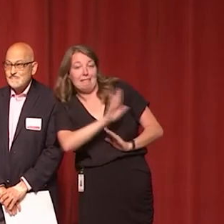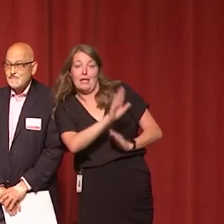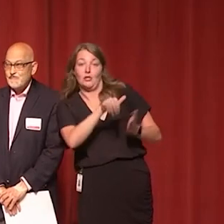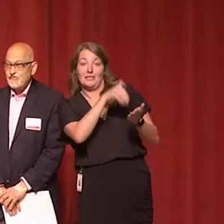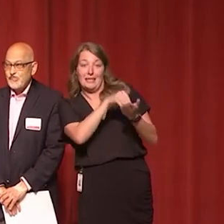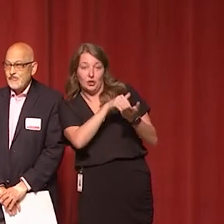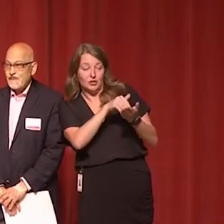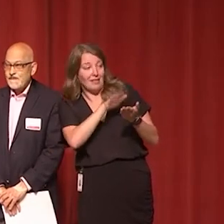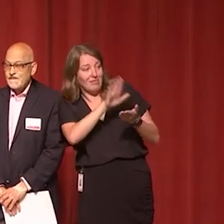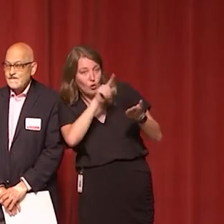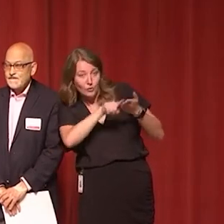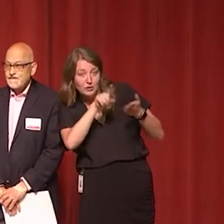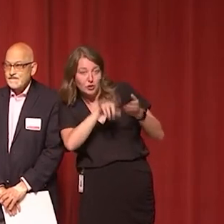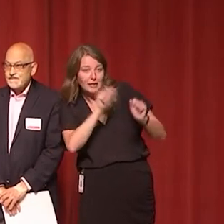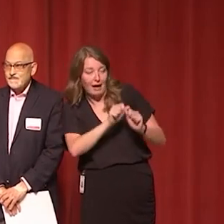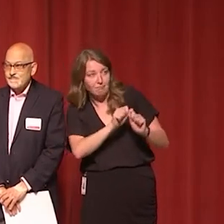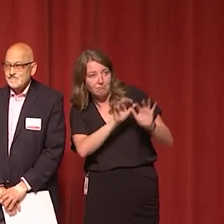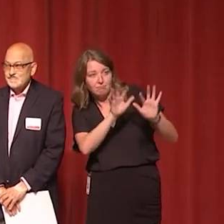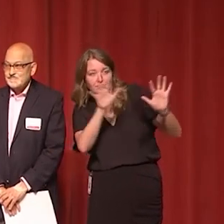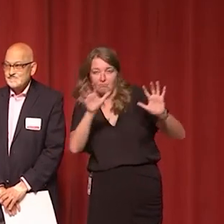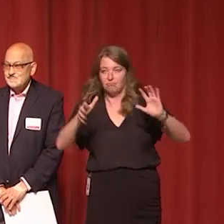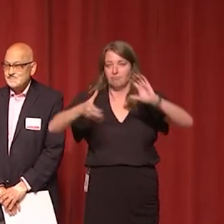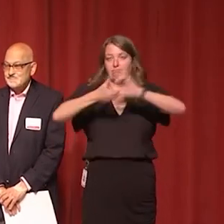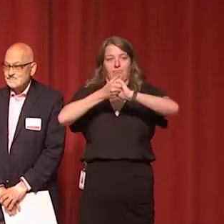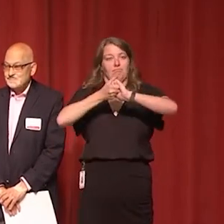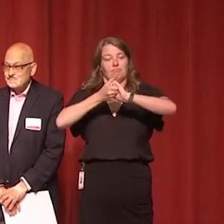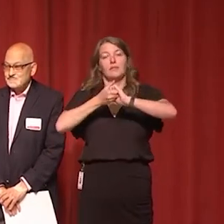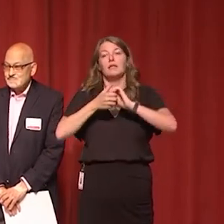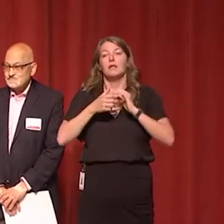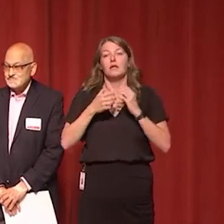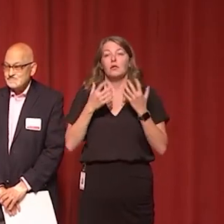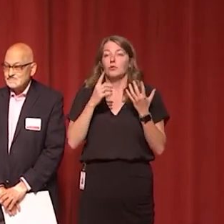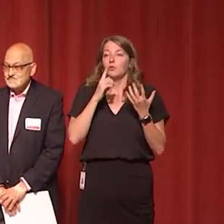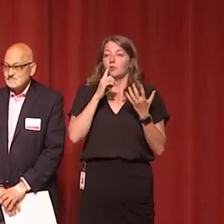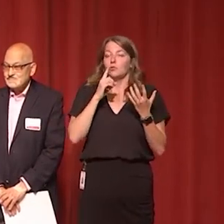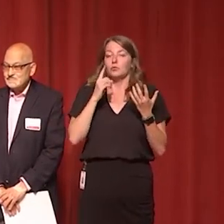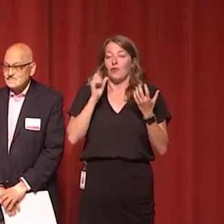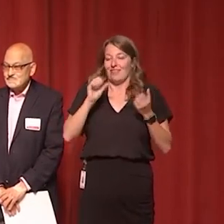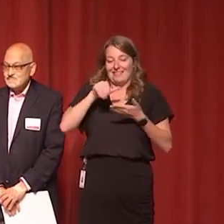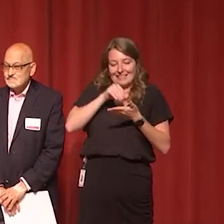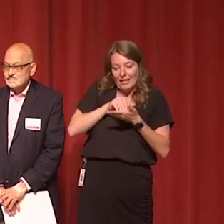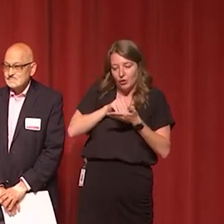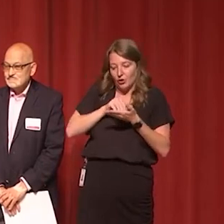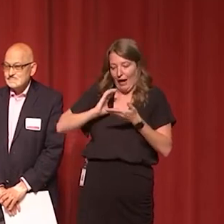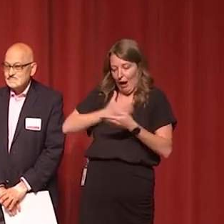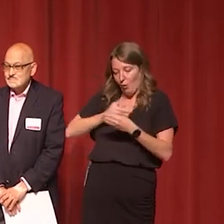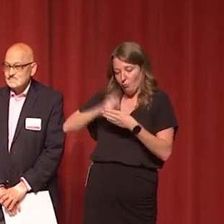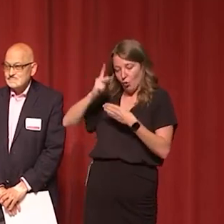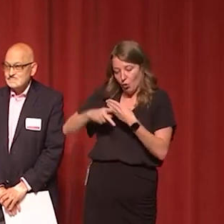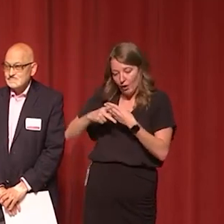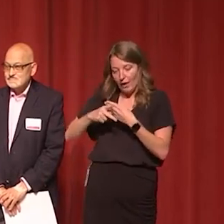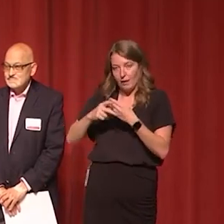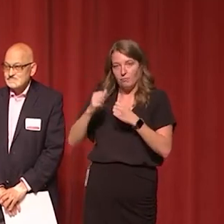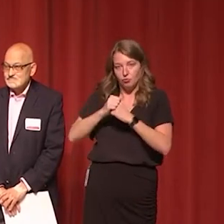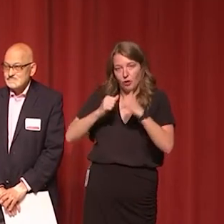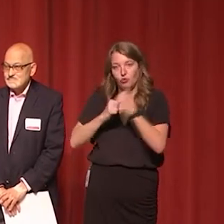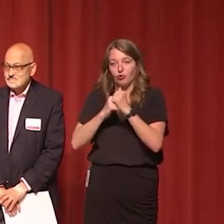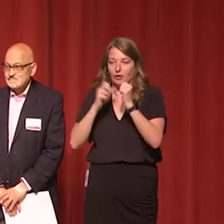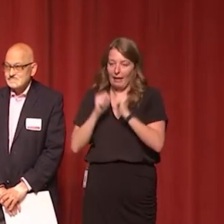nationwide too. We're leveraging all of the amazing infrastructure of the center's program, and now we'll be able to do